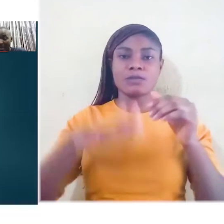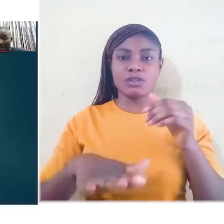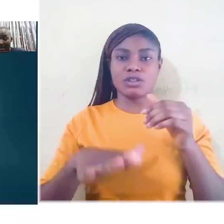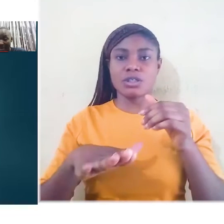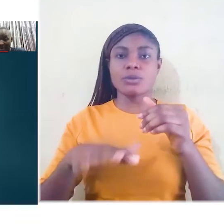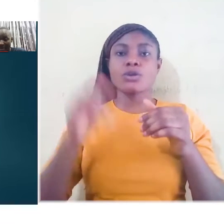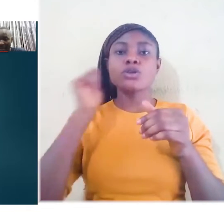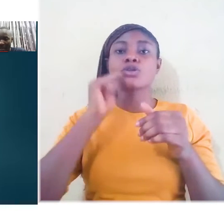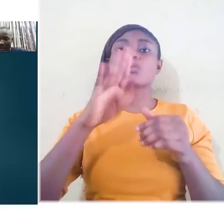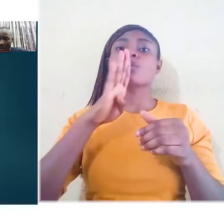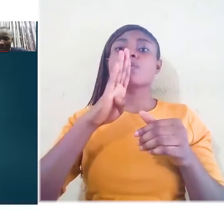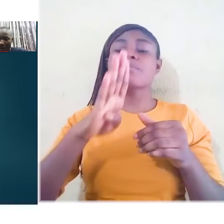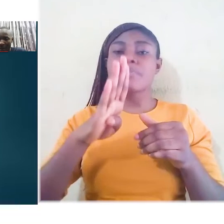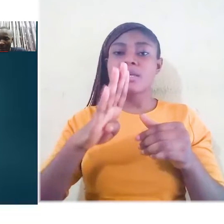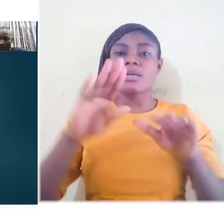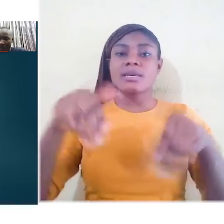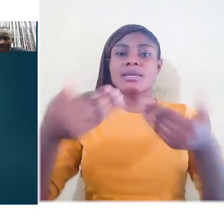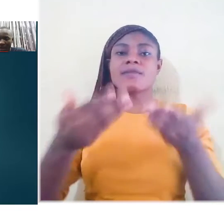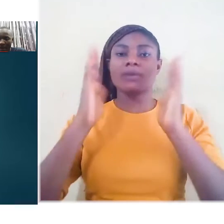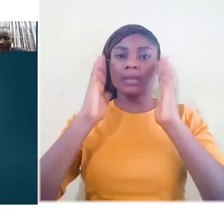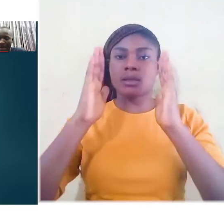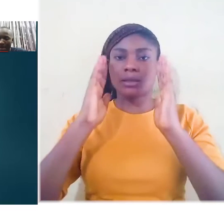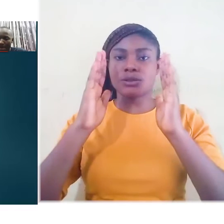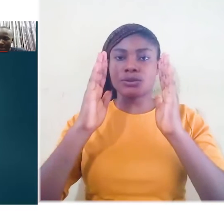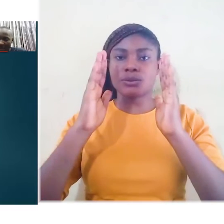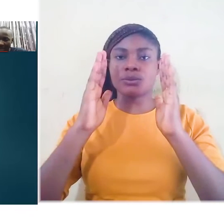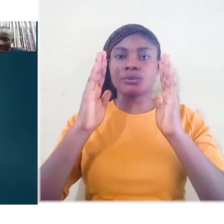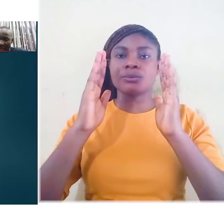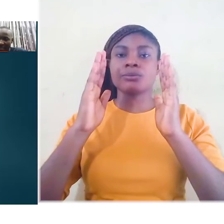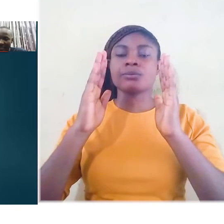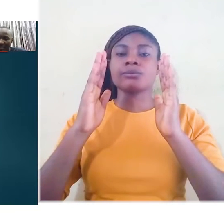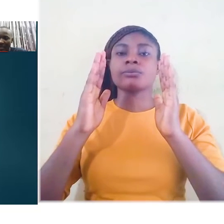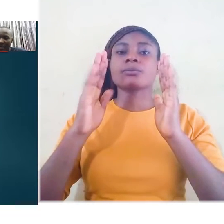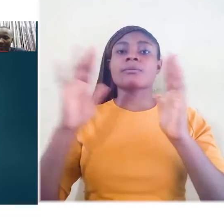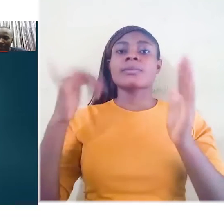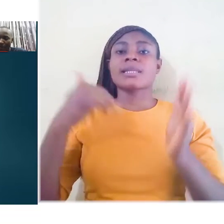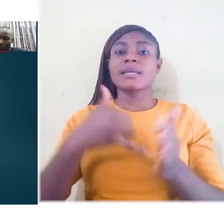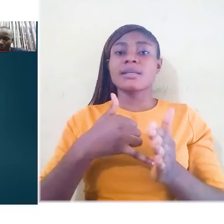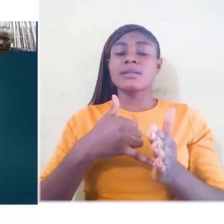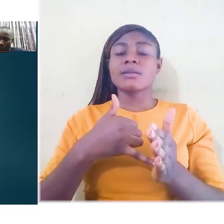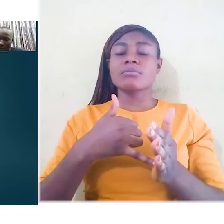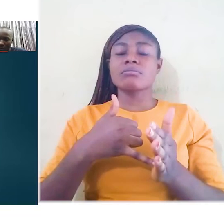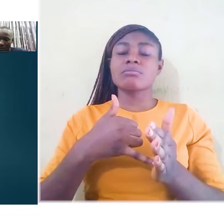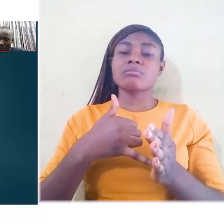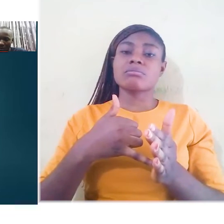will aid their easy,